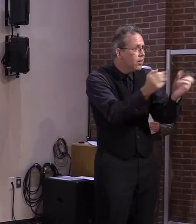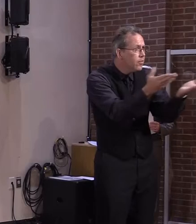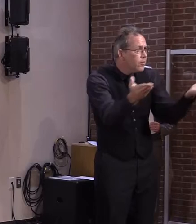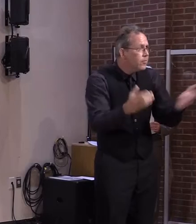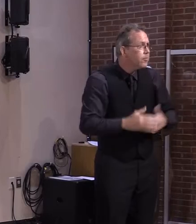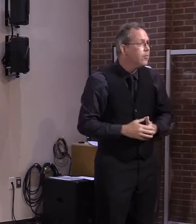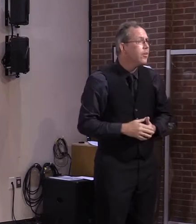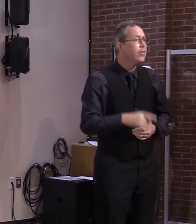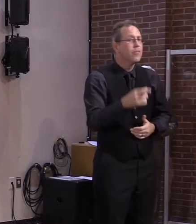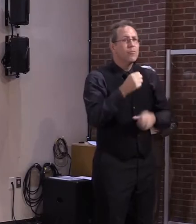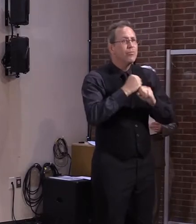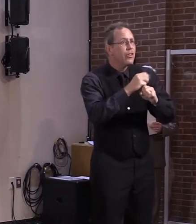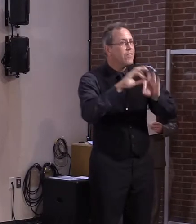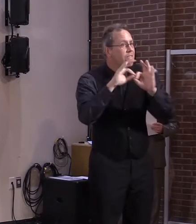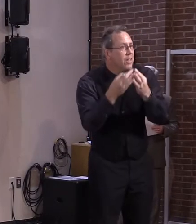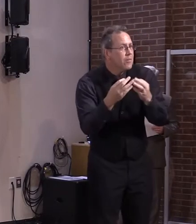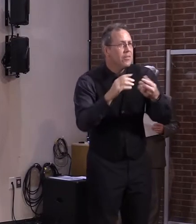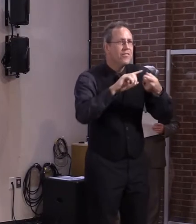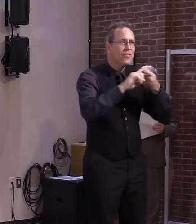new restrictions.